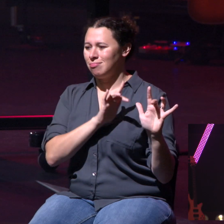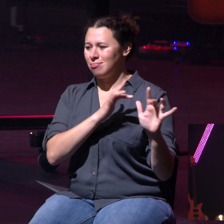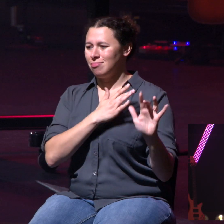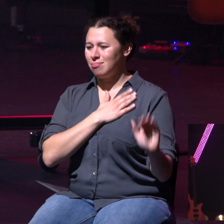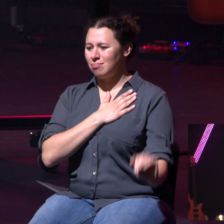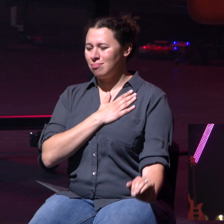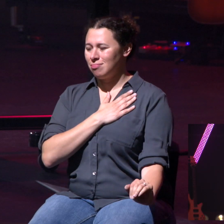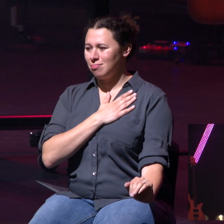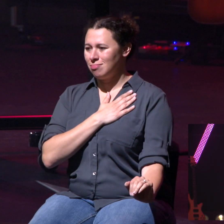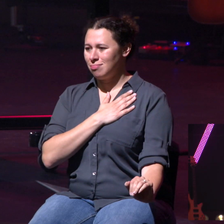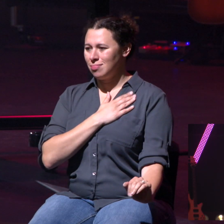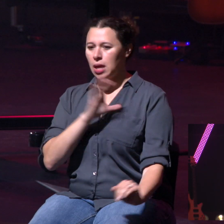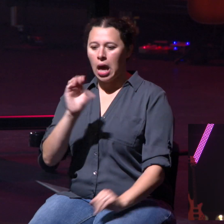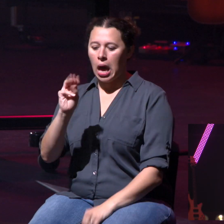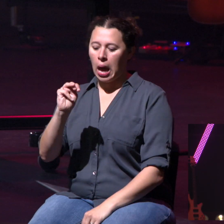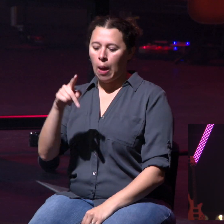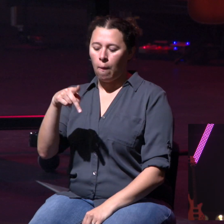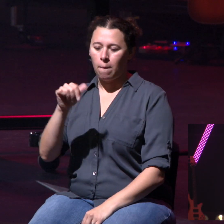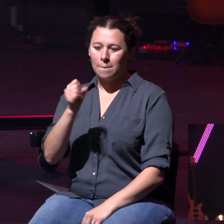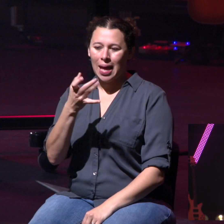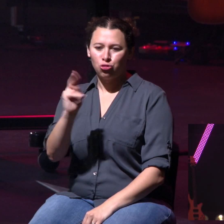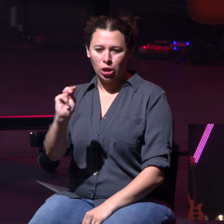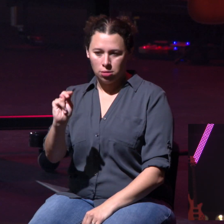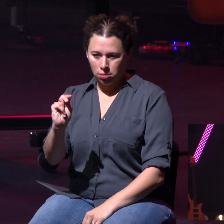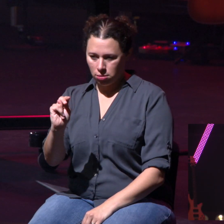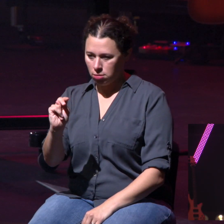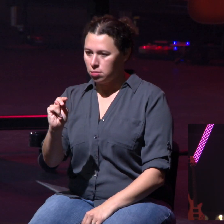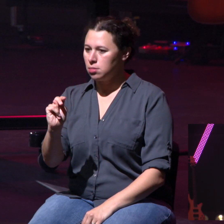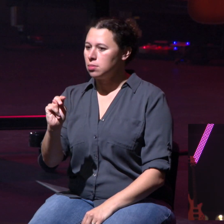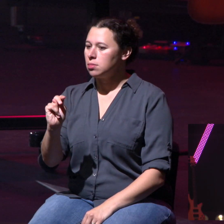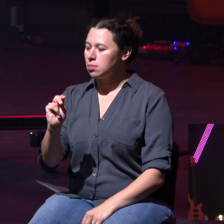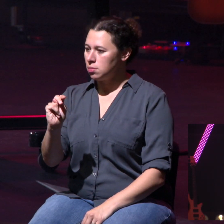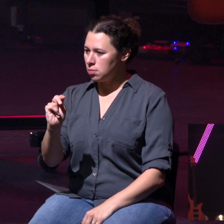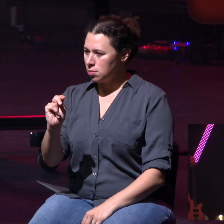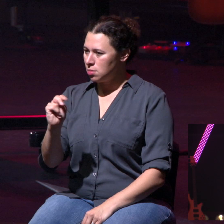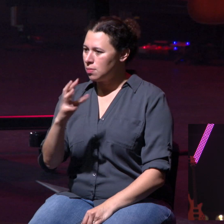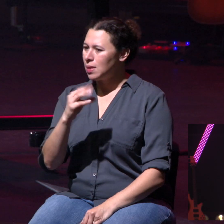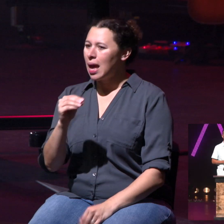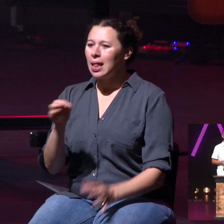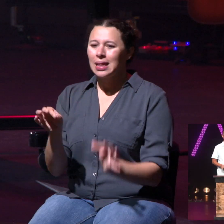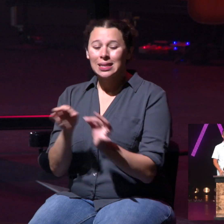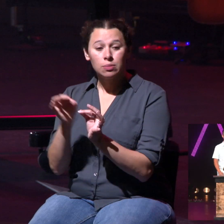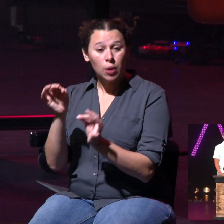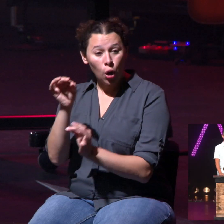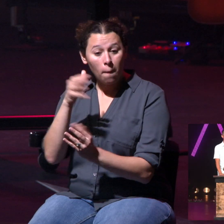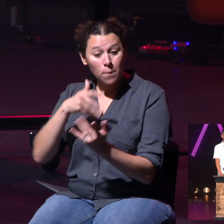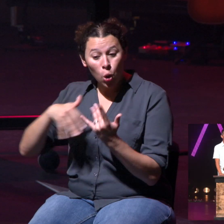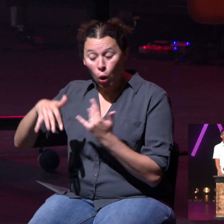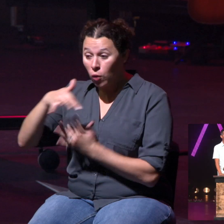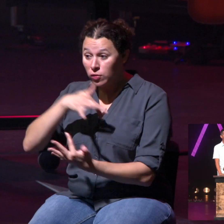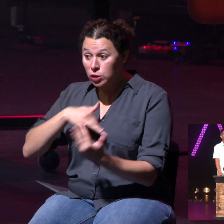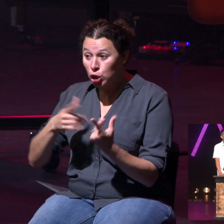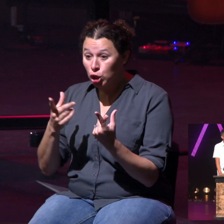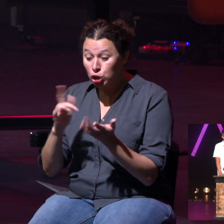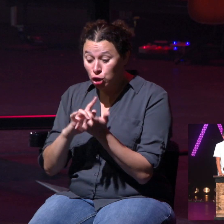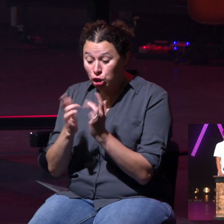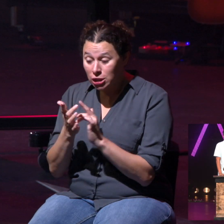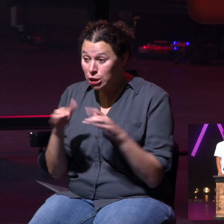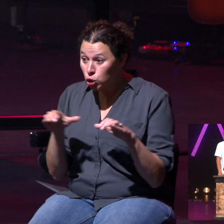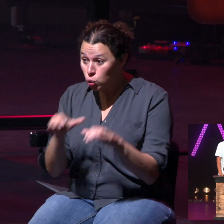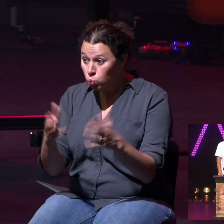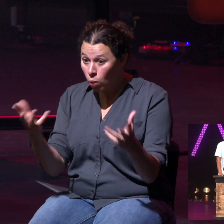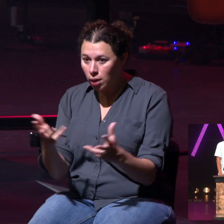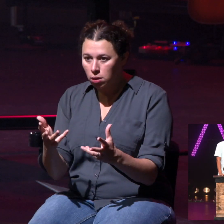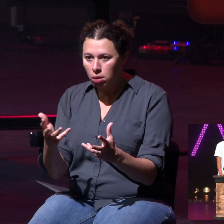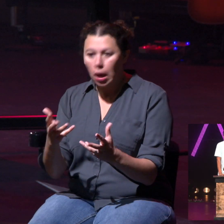That when the Spirit moves, move. when the Spirit moves, when the Spirit